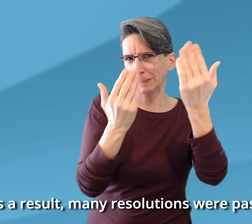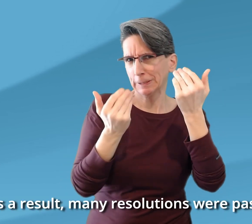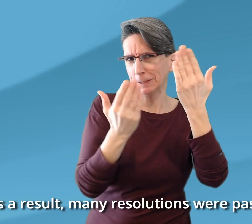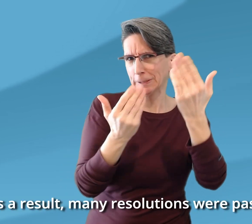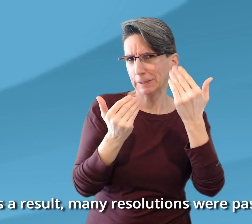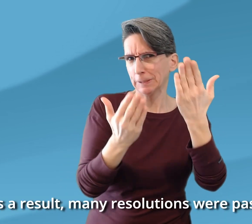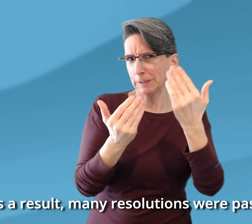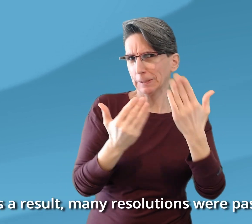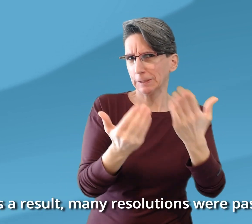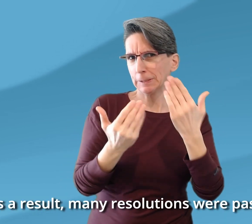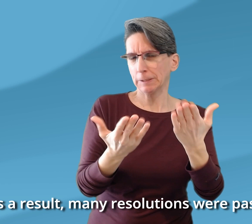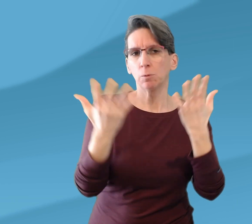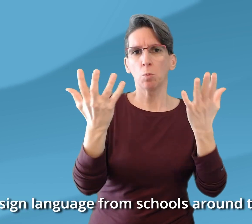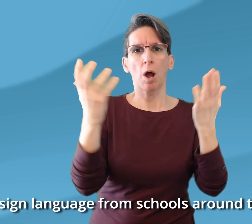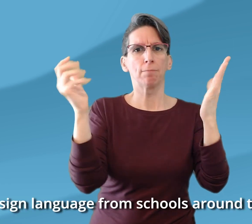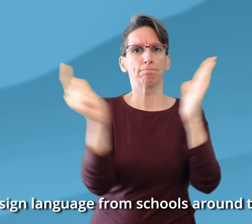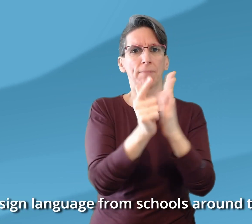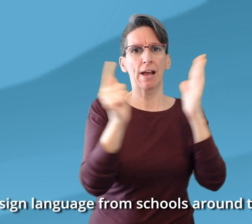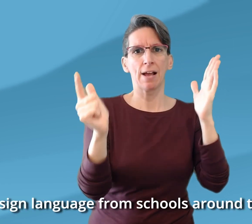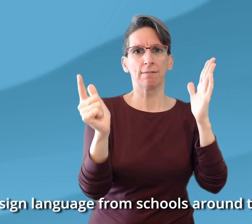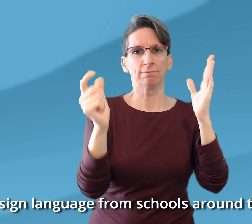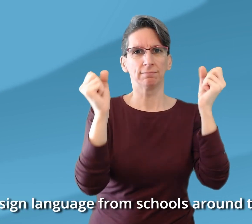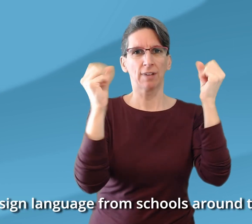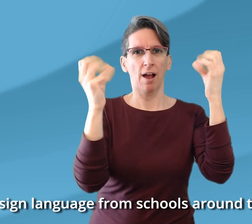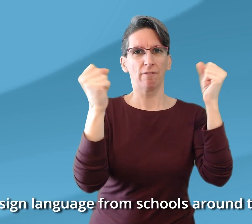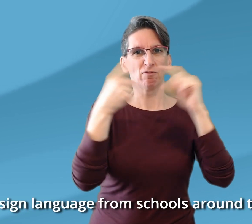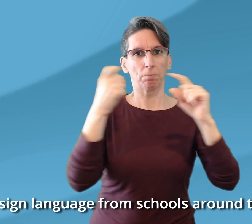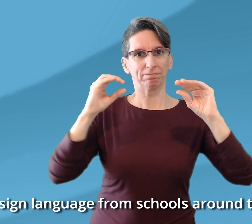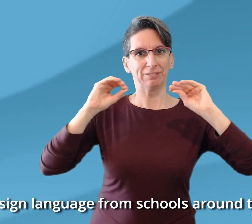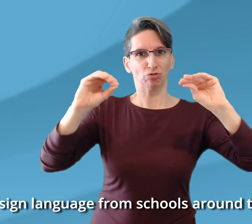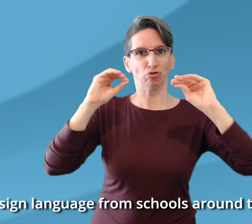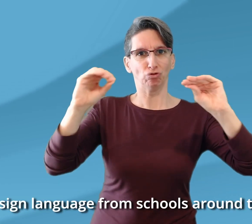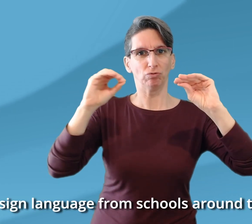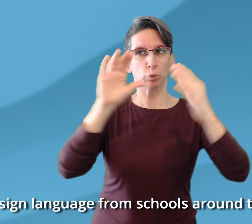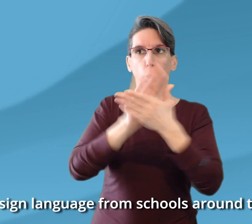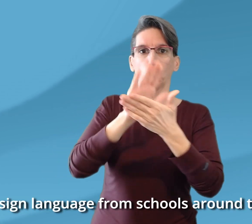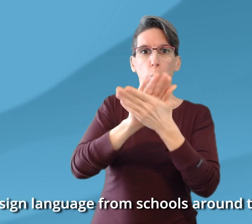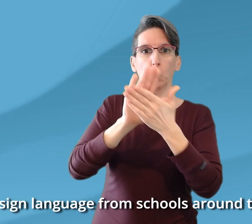As a result, many resolutions were passed to ban sign language from schools around the world.